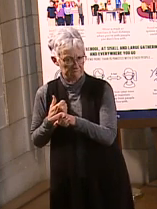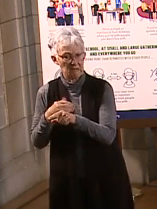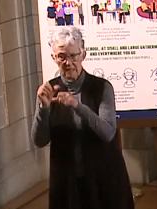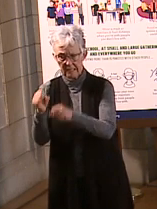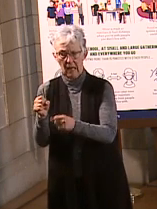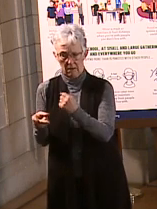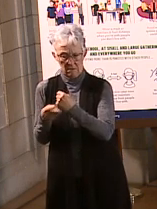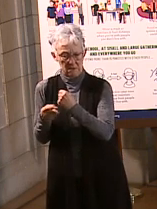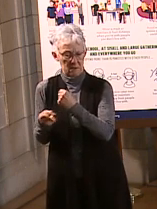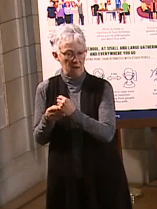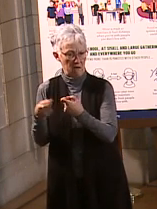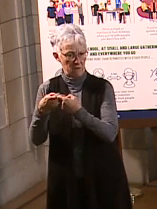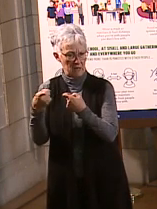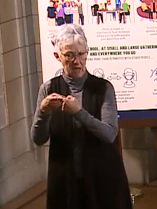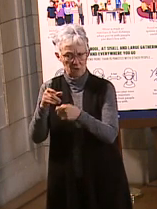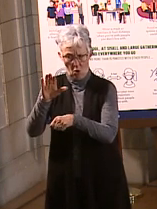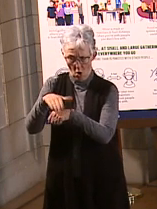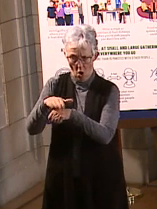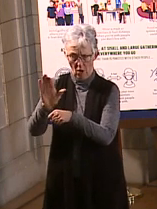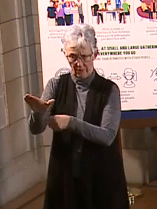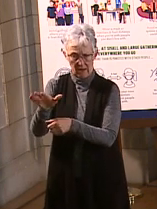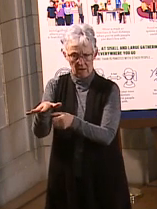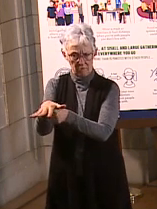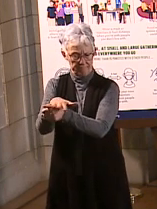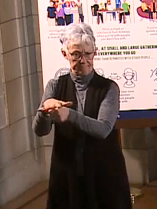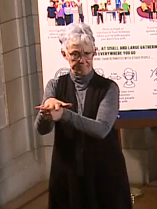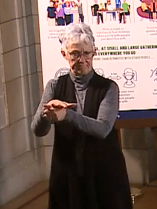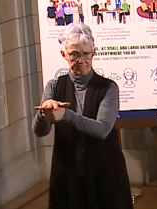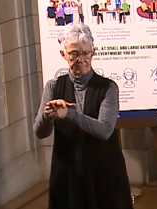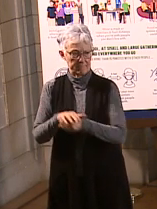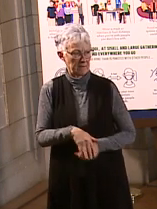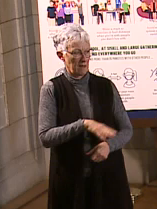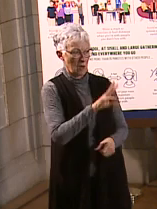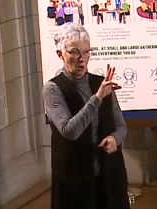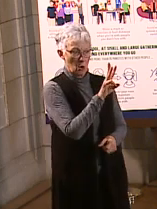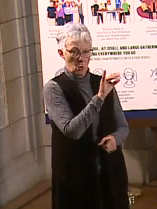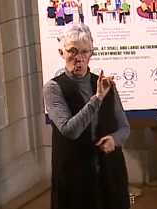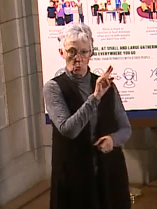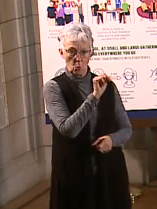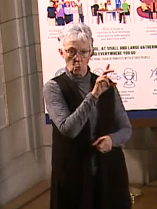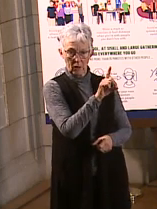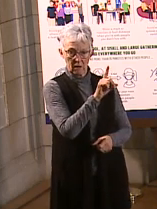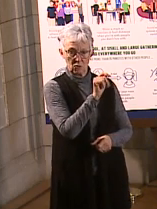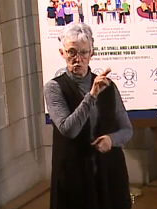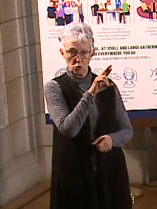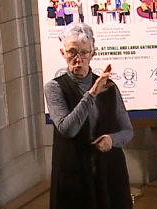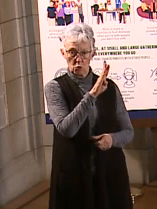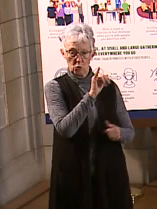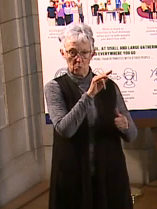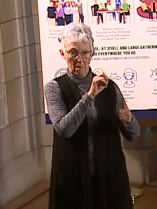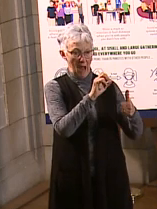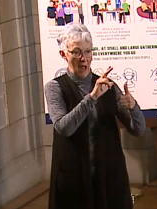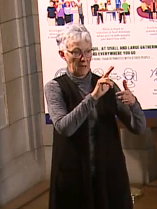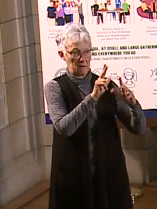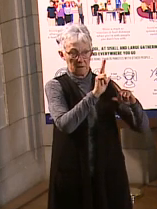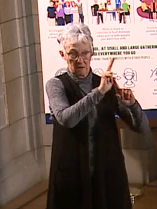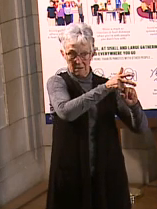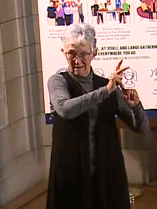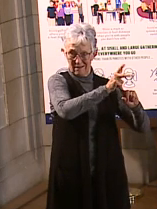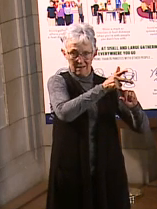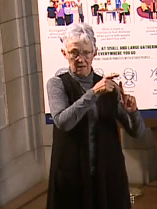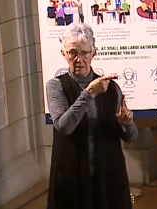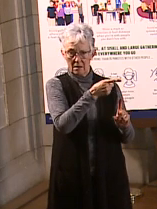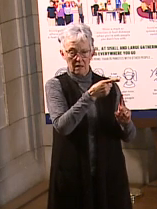We have other sources like wind power that are intermittent and you can't store, or natural gas where you can't store. One of the things